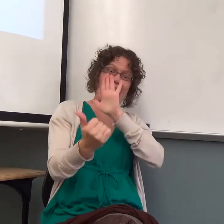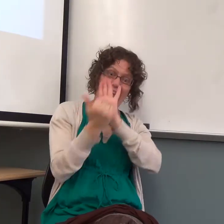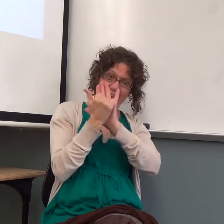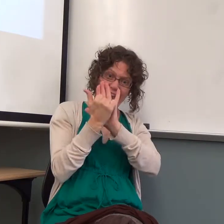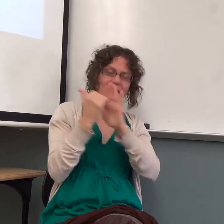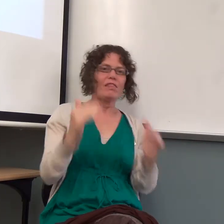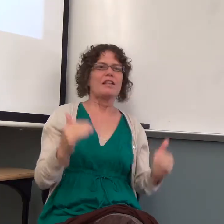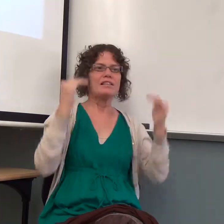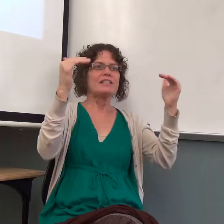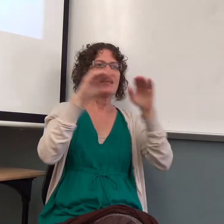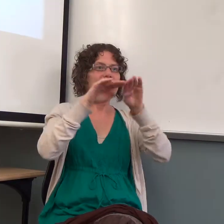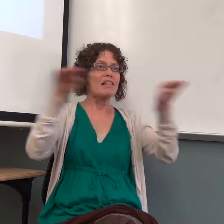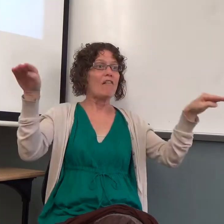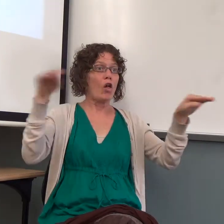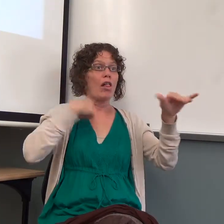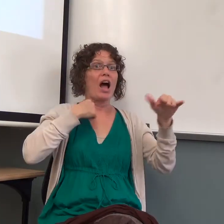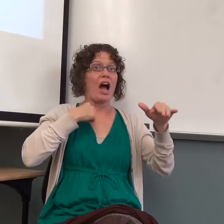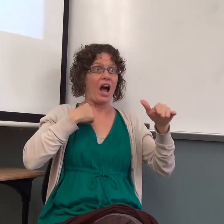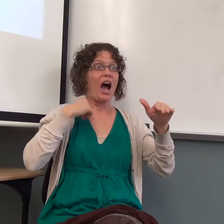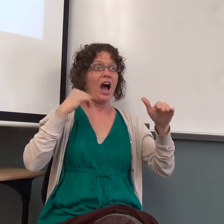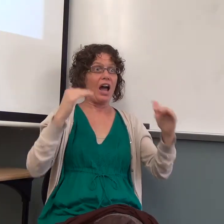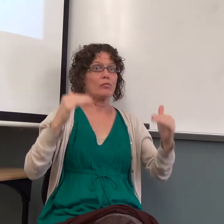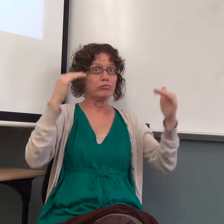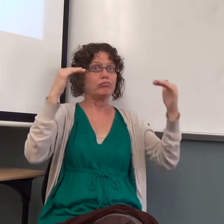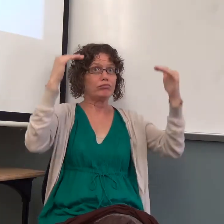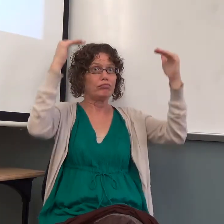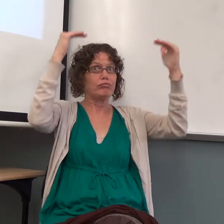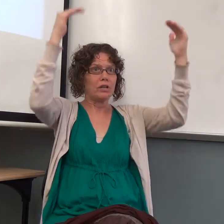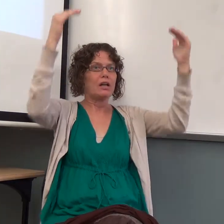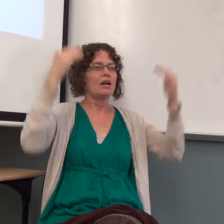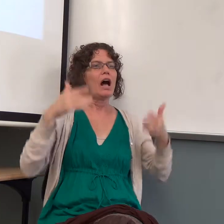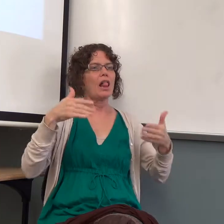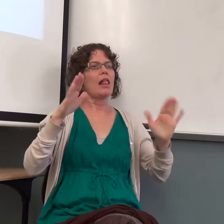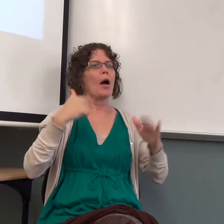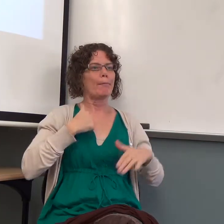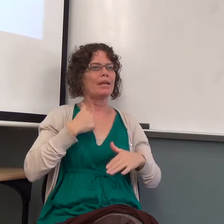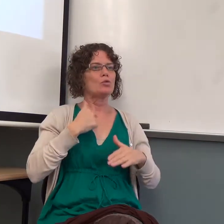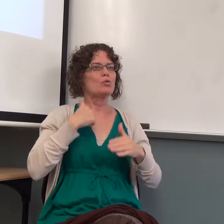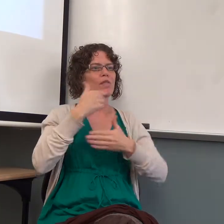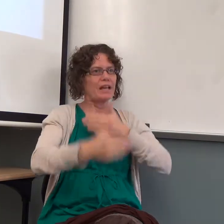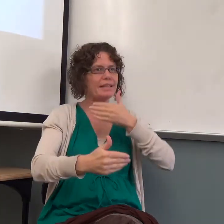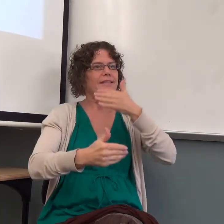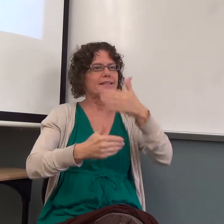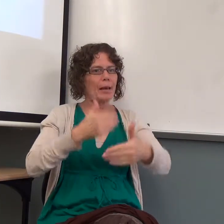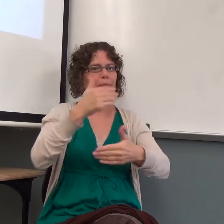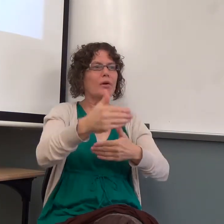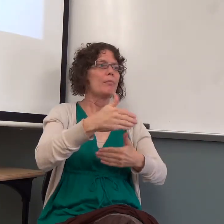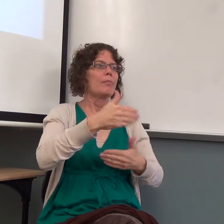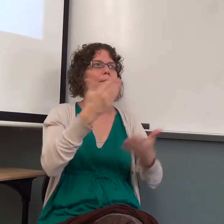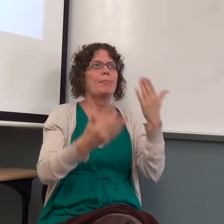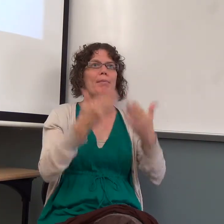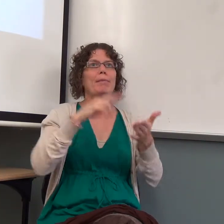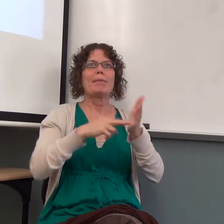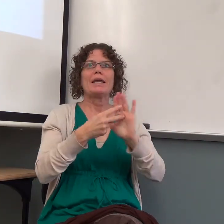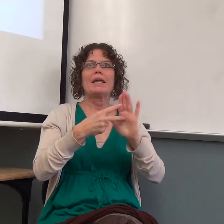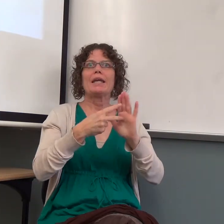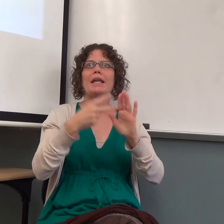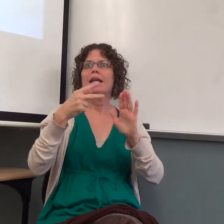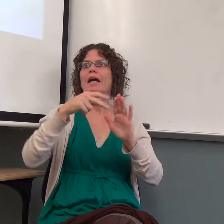level that I move into and go beyond will allow me to do the next step, which might be another job, it might be something, more money, it